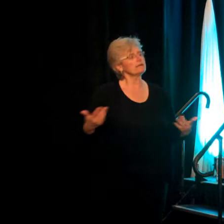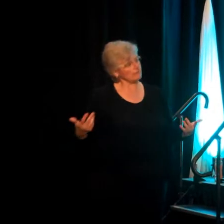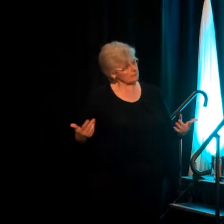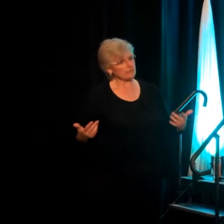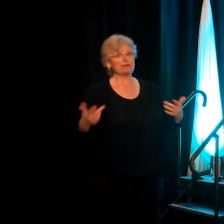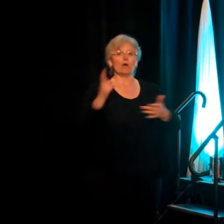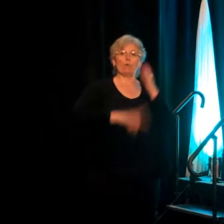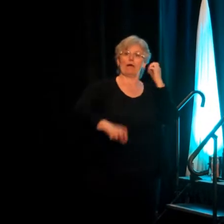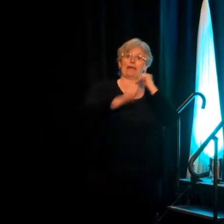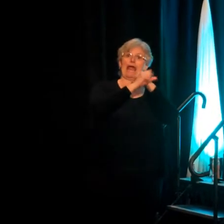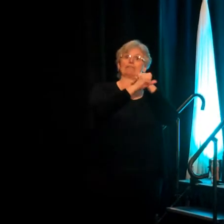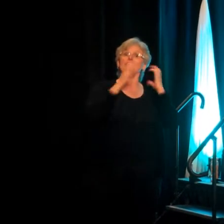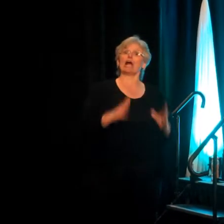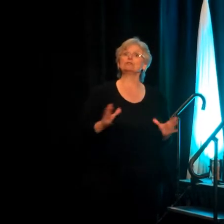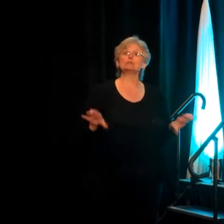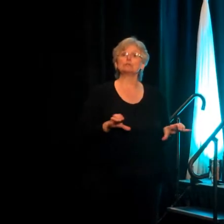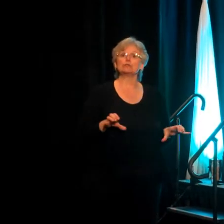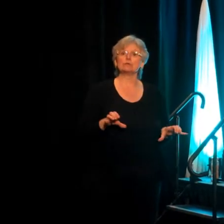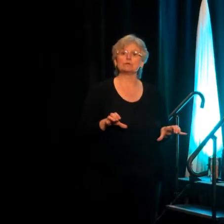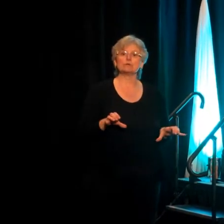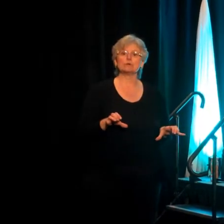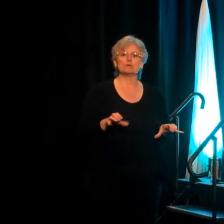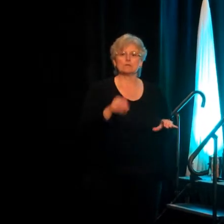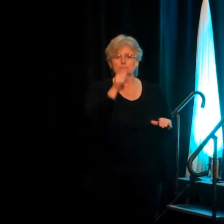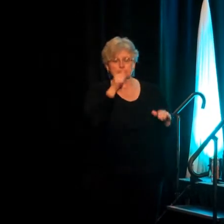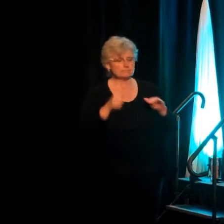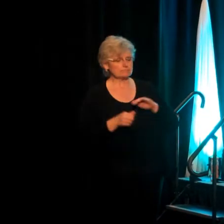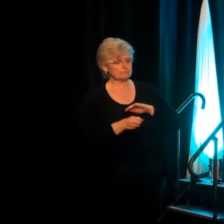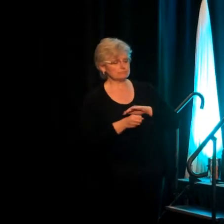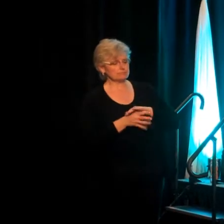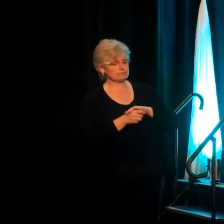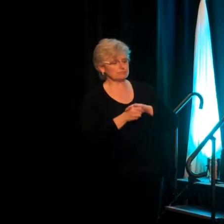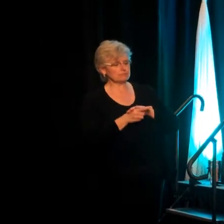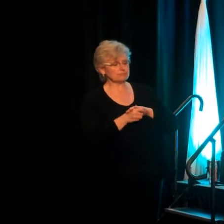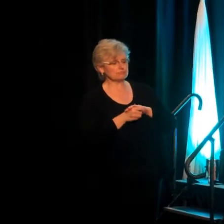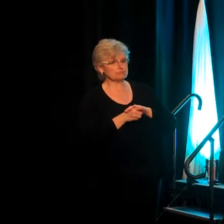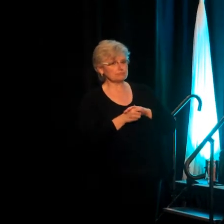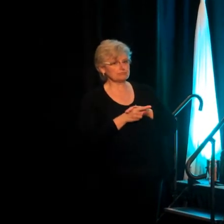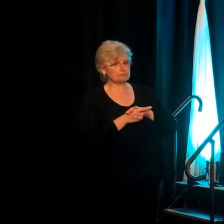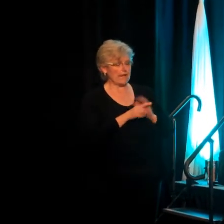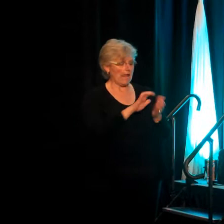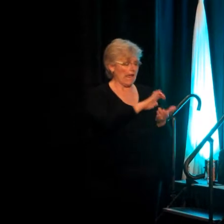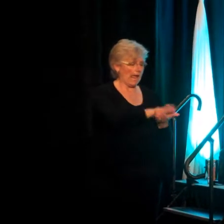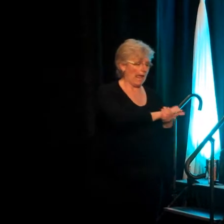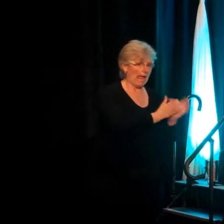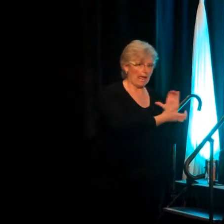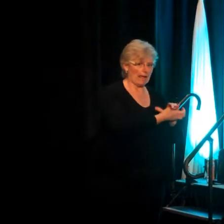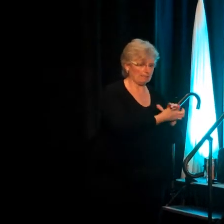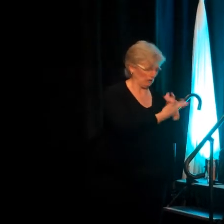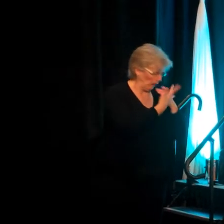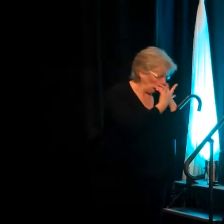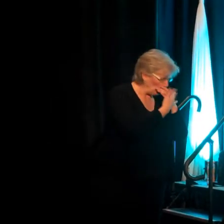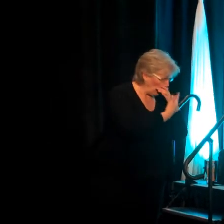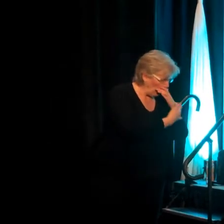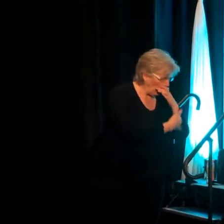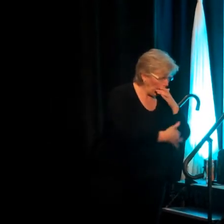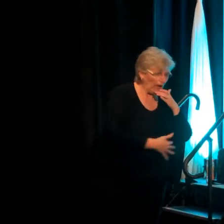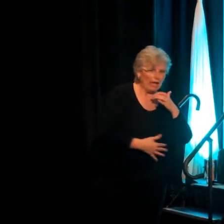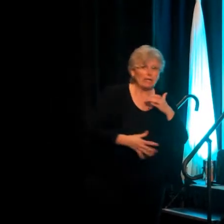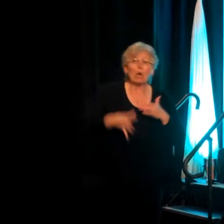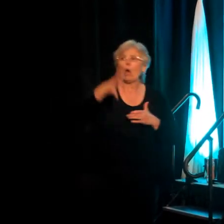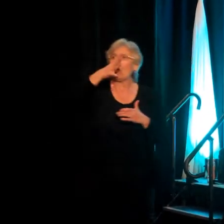these advertisers do is they subliminally connect a burger that's dripping with blood to a sexy